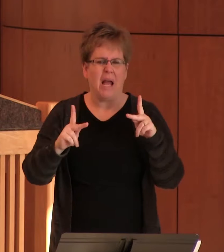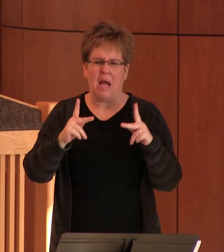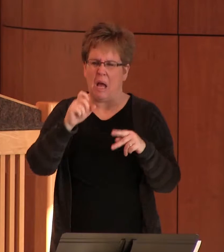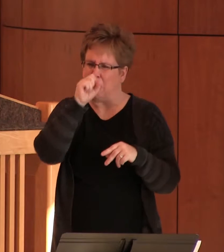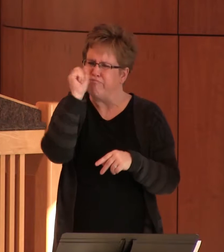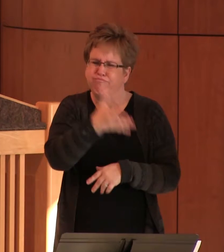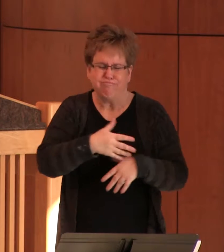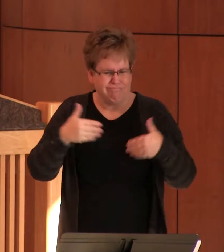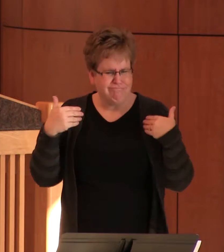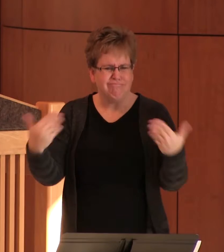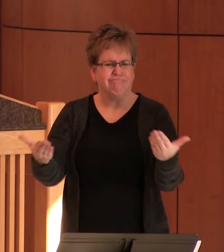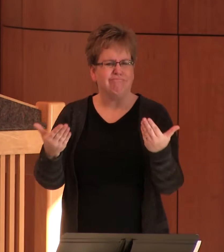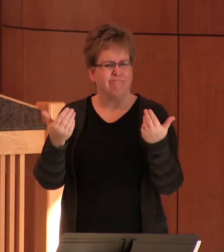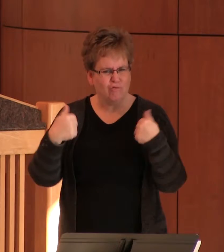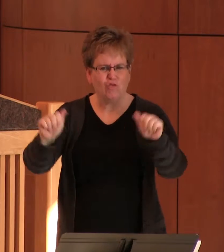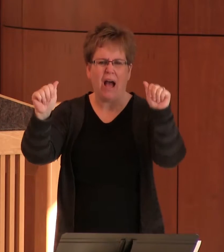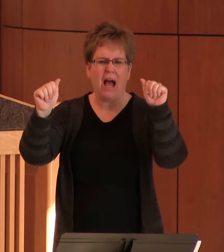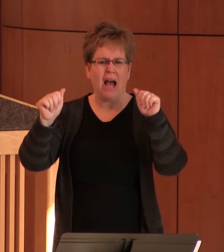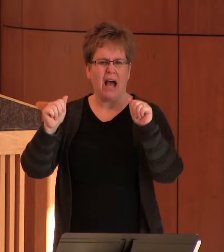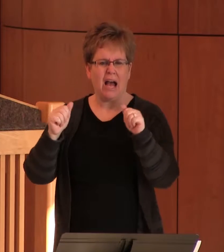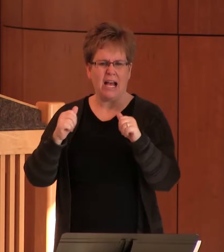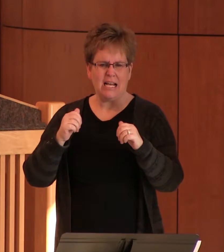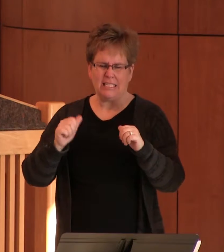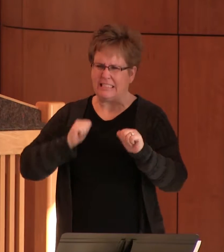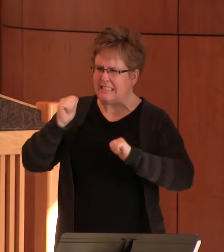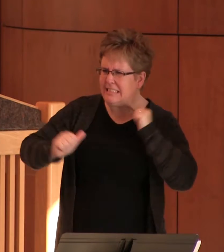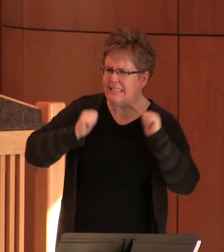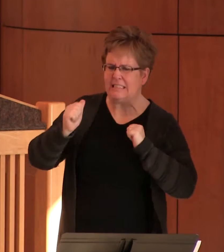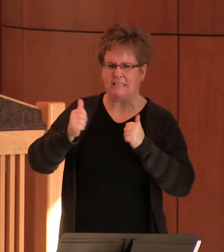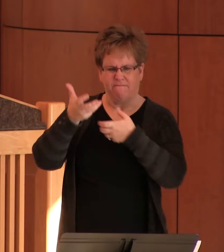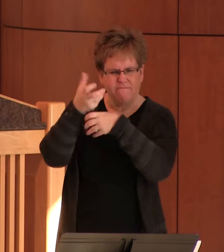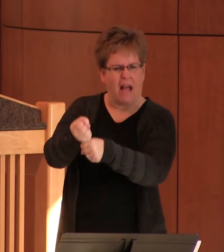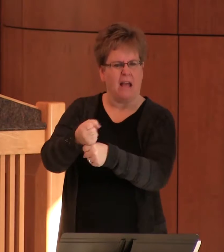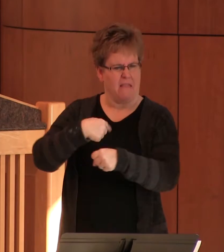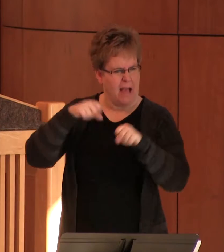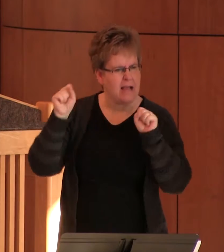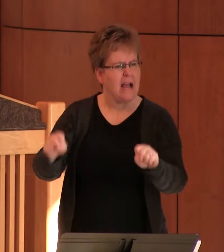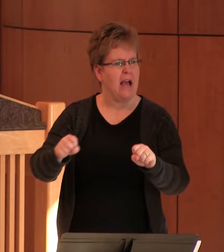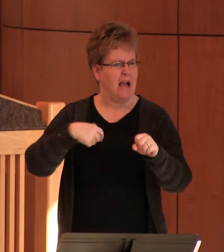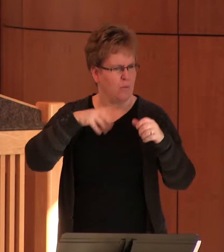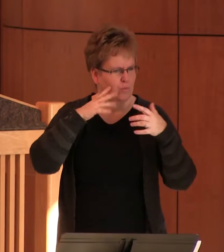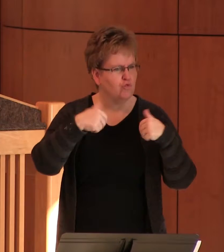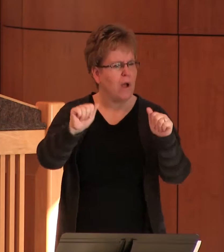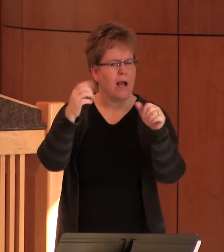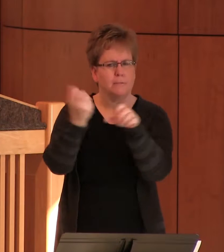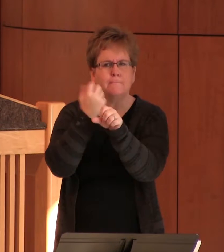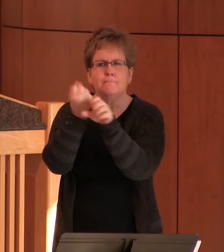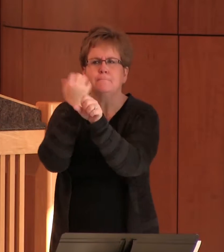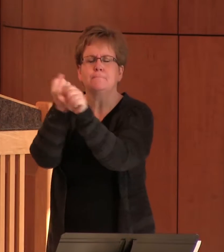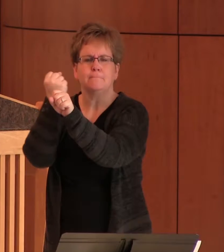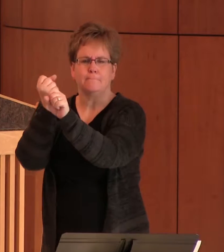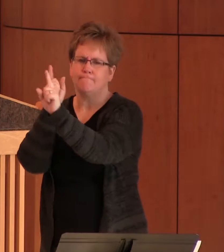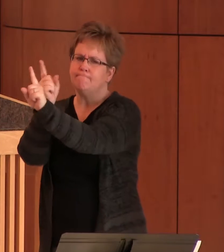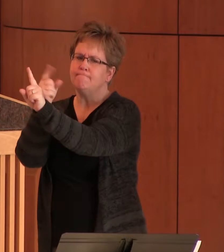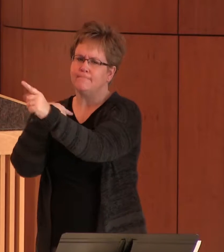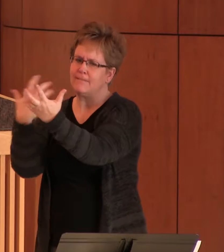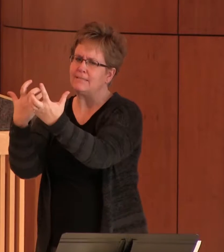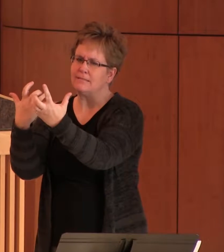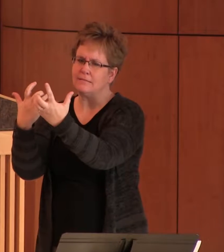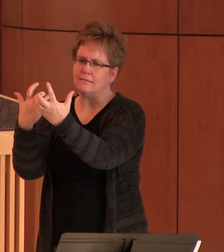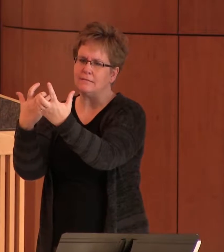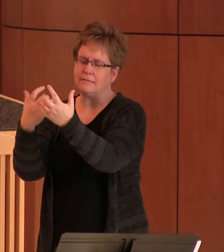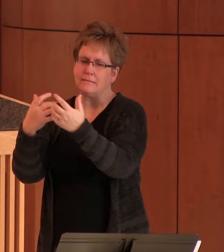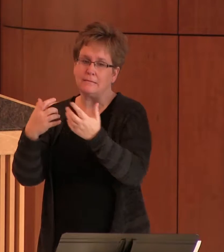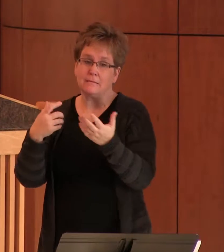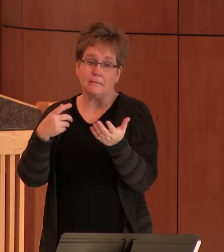of themselves, who have such faith in themselves to go out and to try to do the impossible.